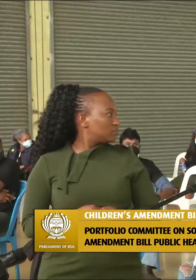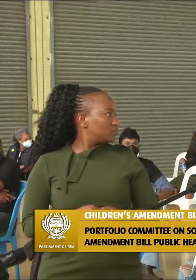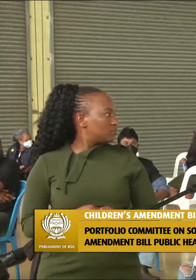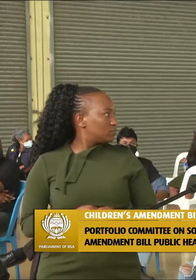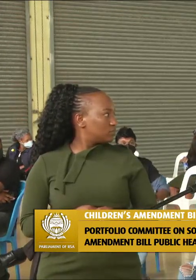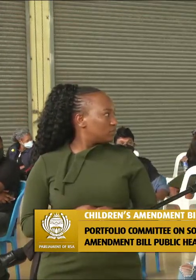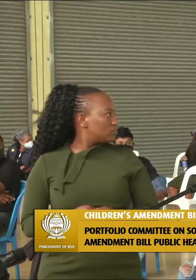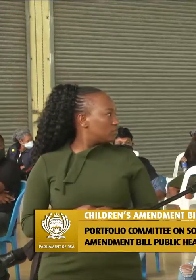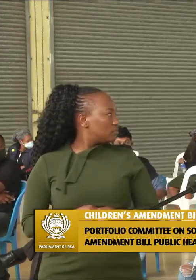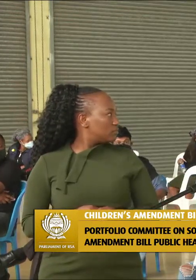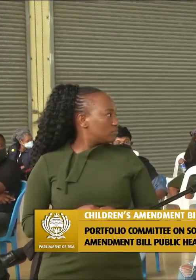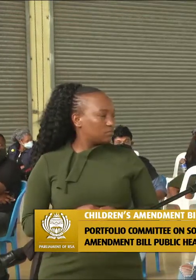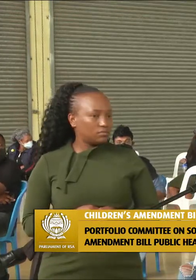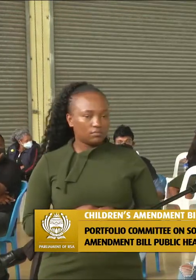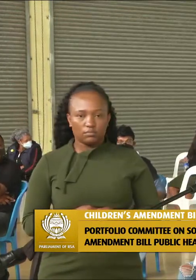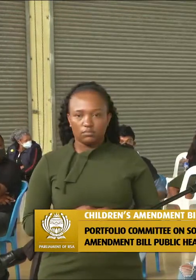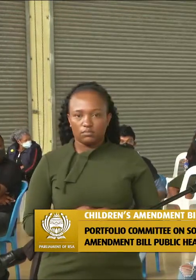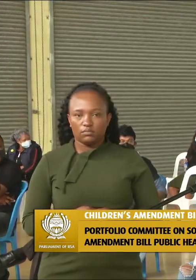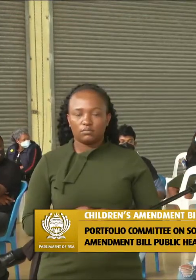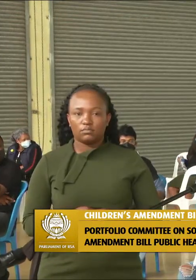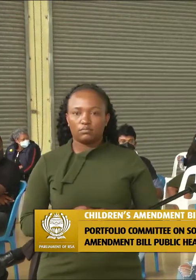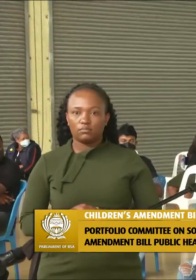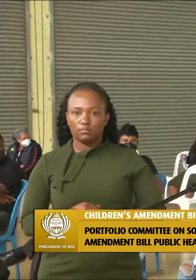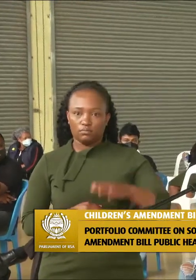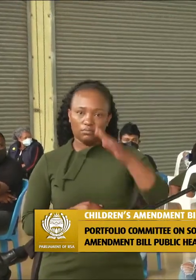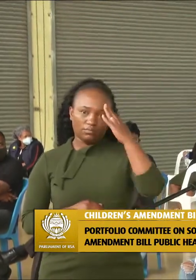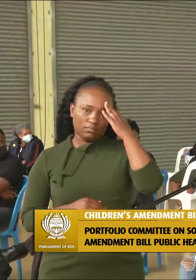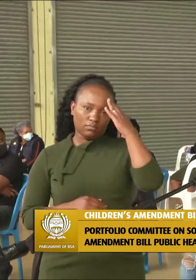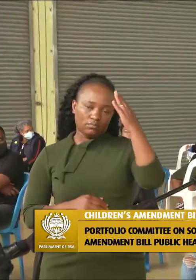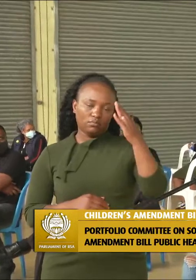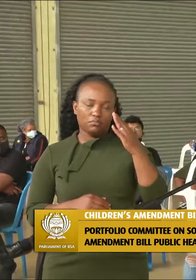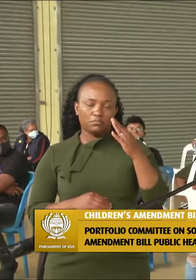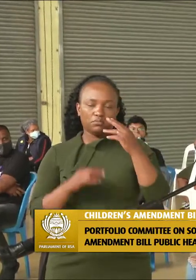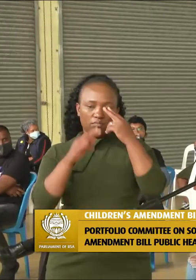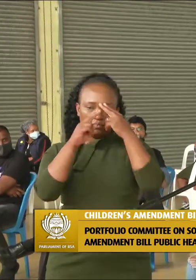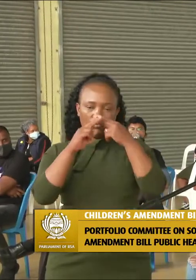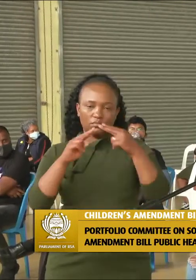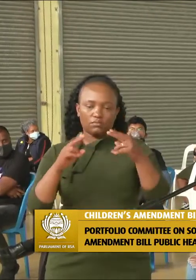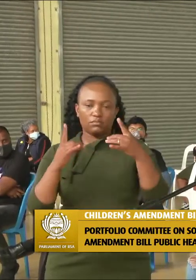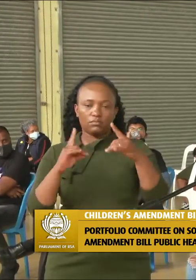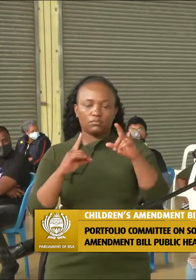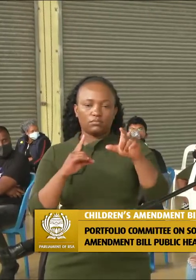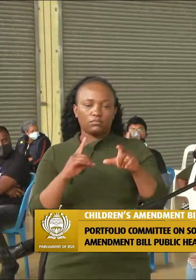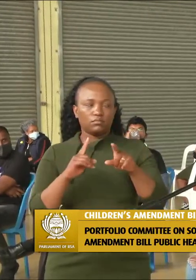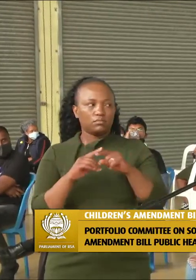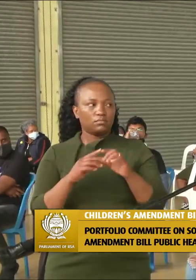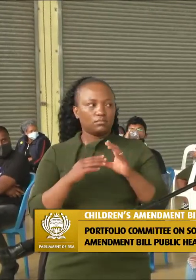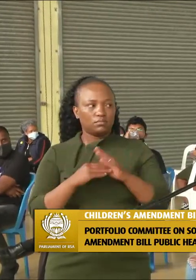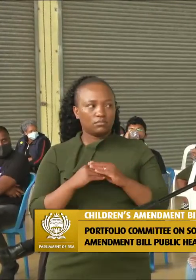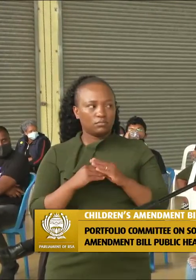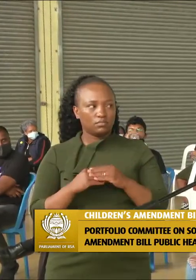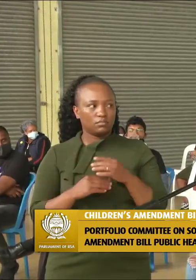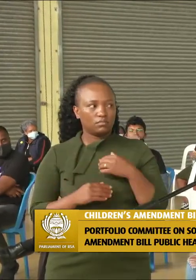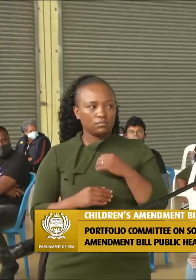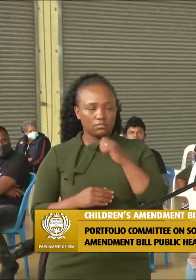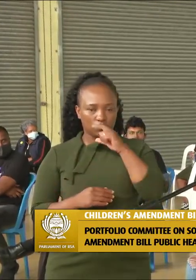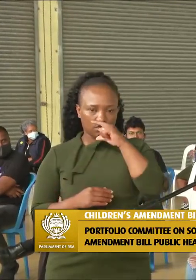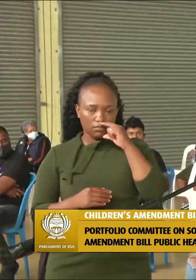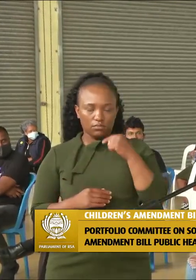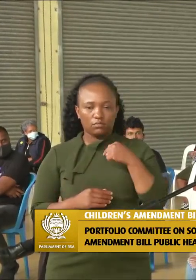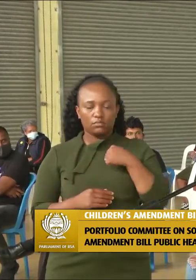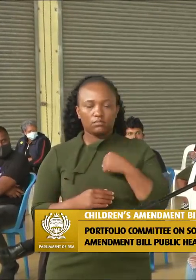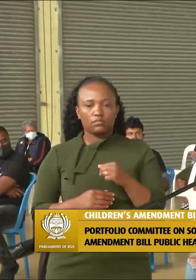wozosonhlalakahle. Good afternoon, Honorable Chair, honorable members. My name is